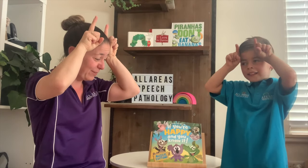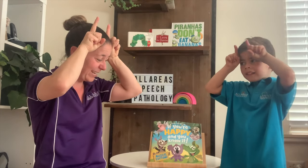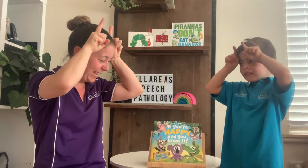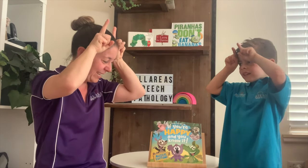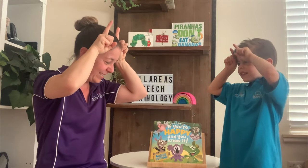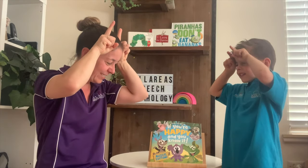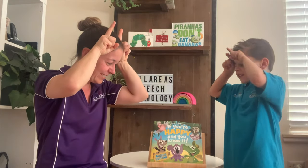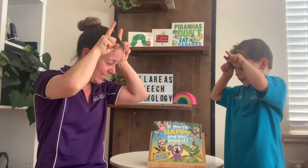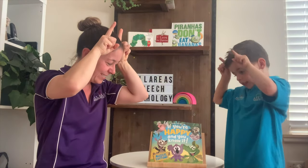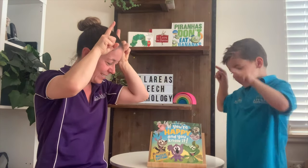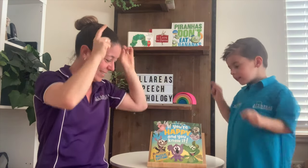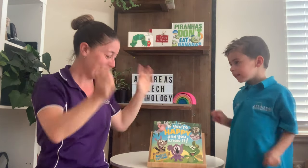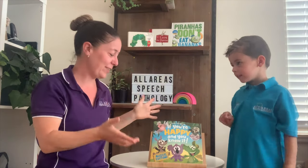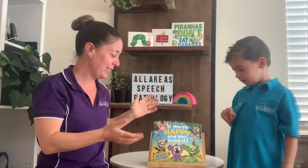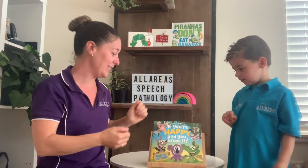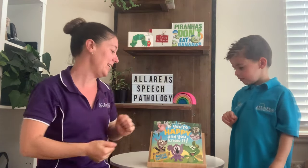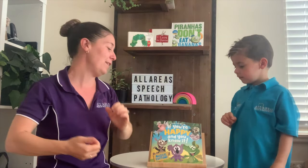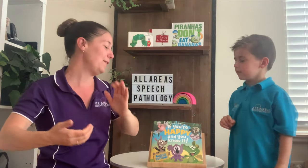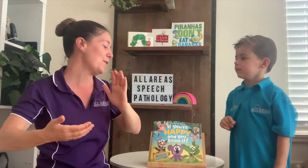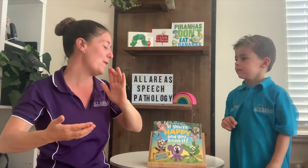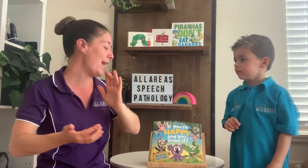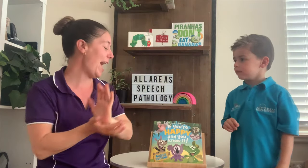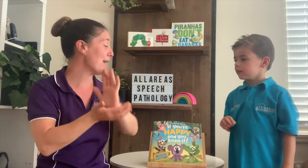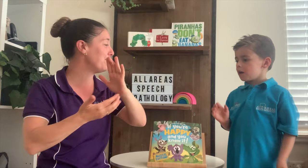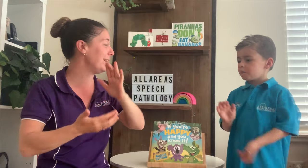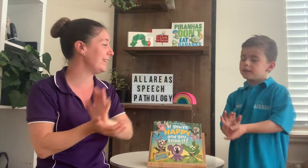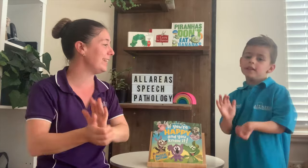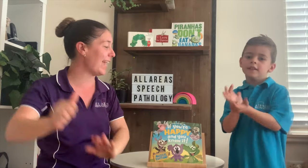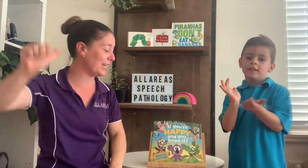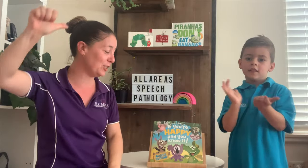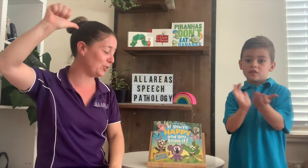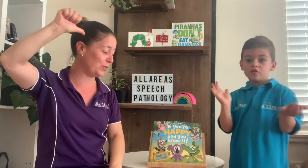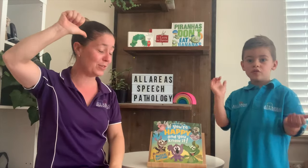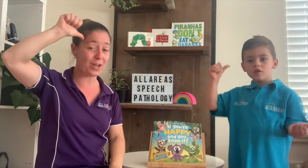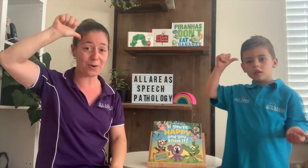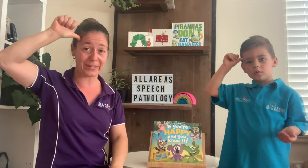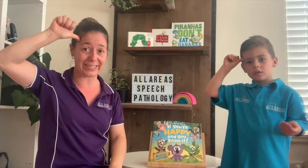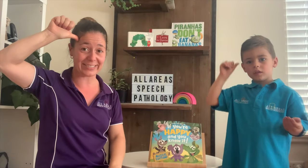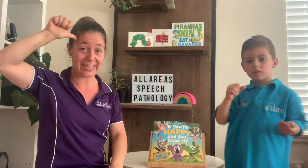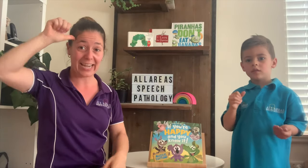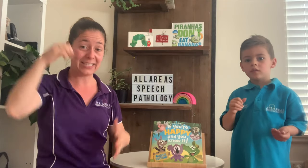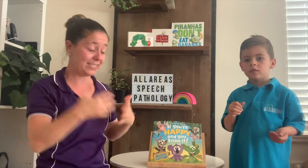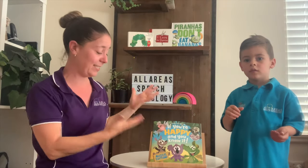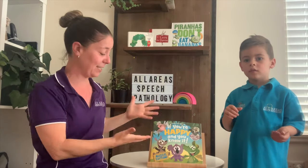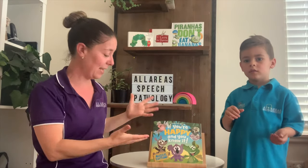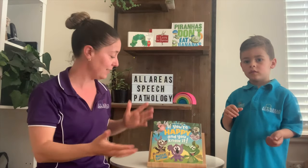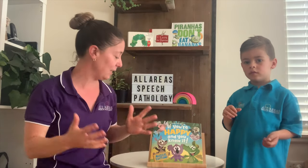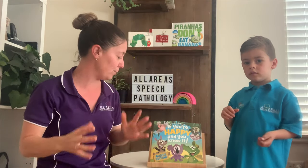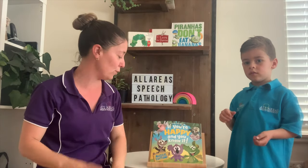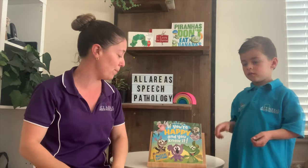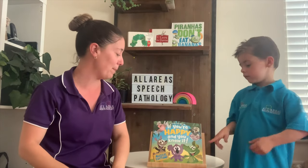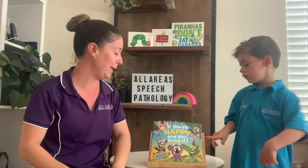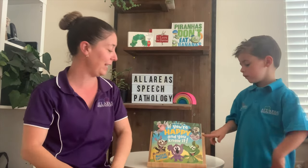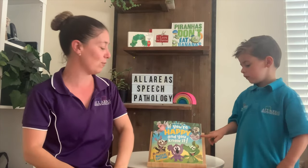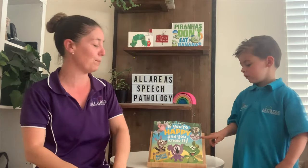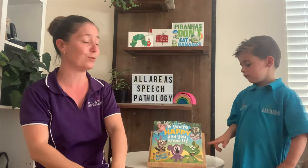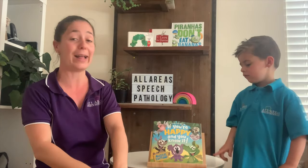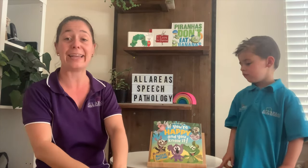ready? So this is If You're Happy and You Know It. It's a Scholastic book by P.Crumble and